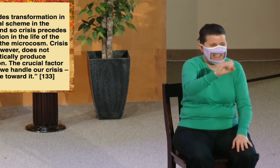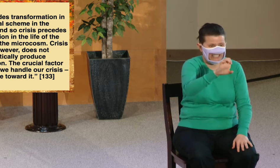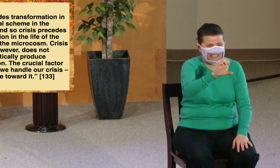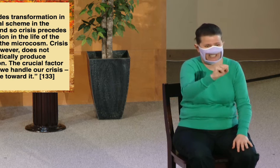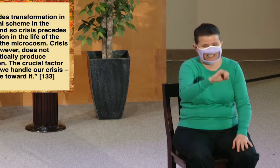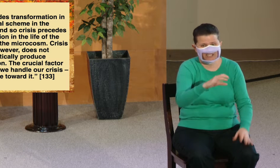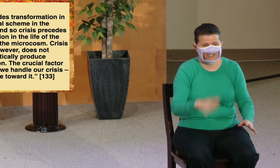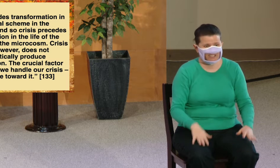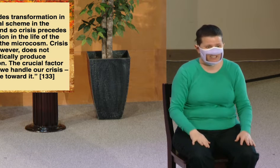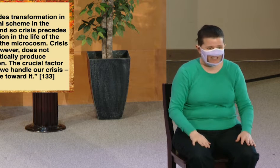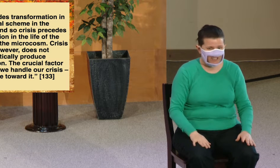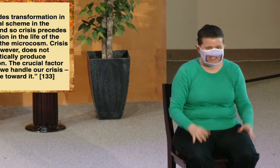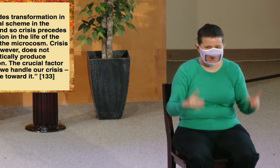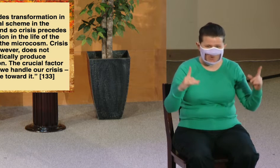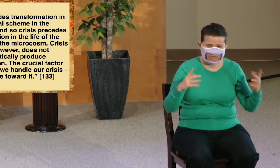Crises